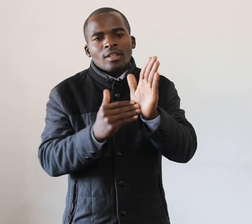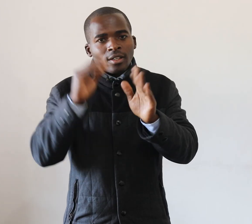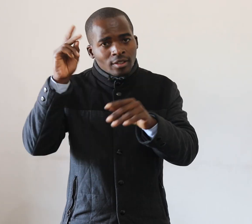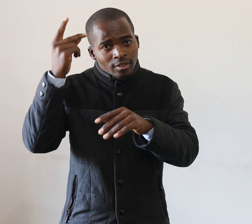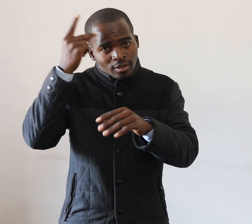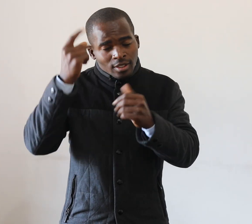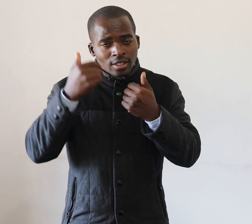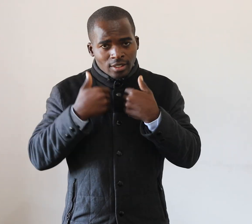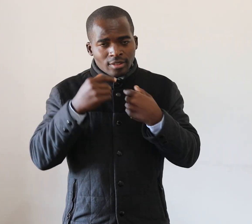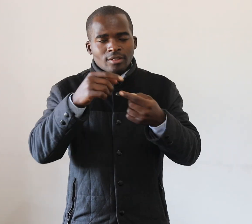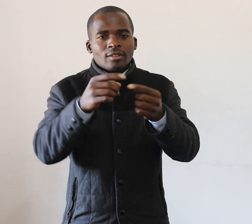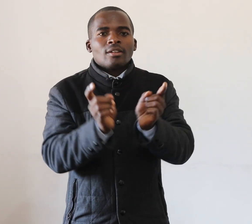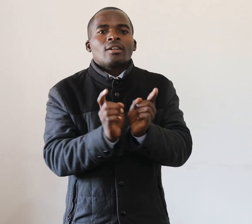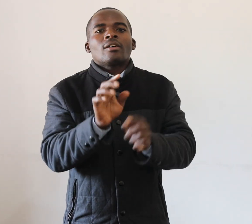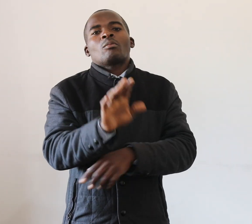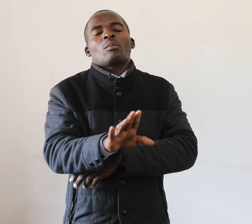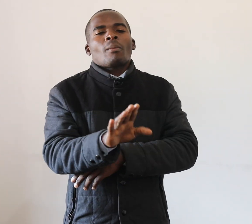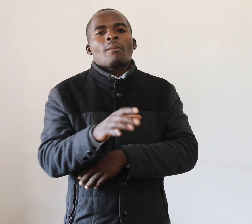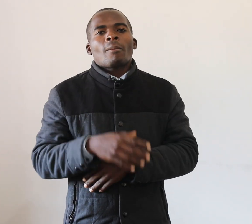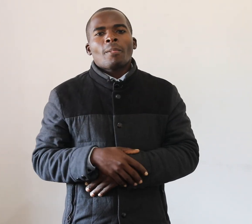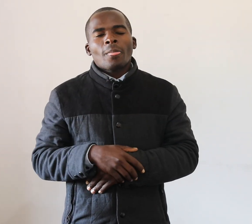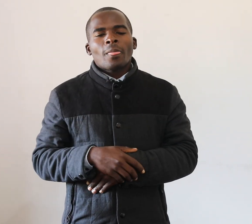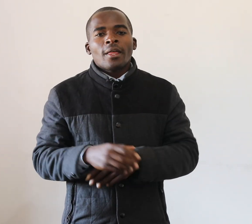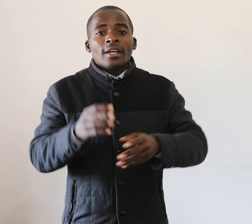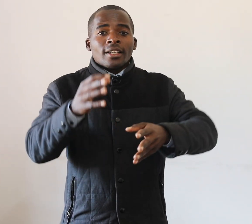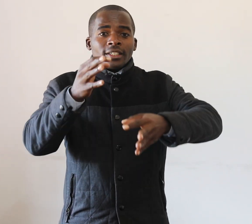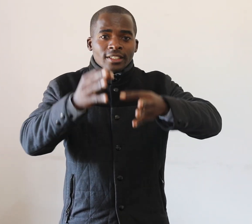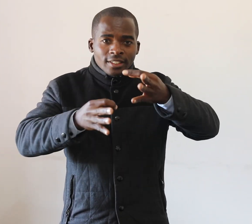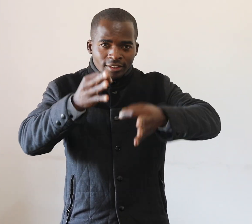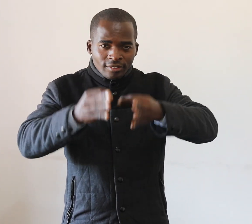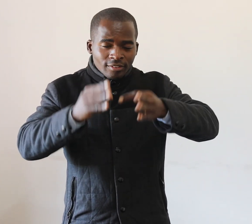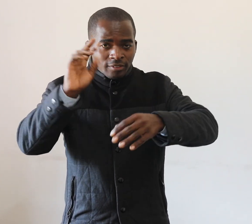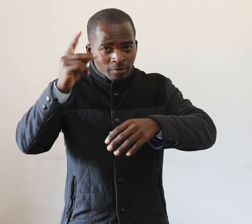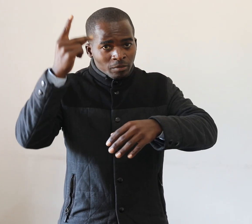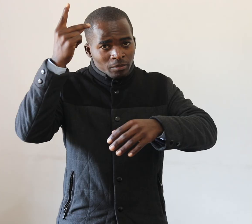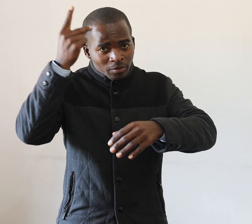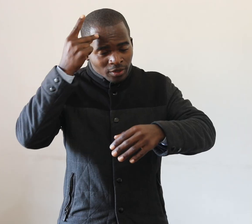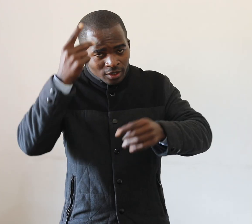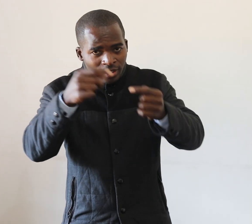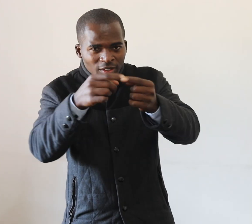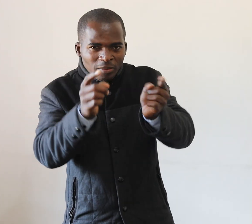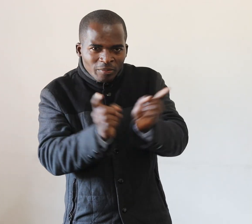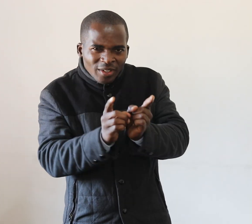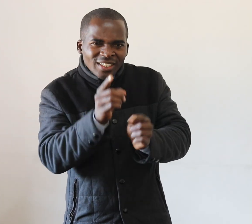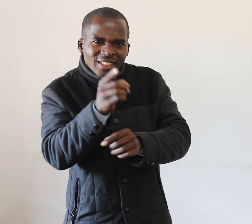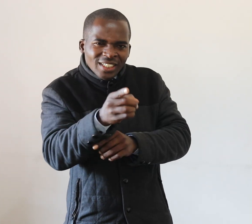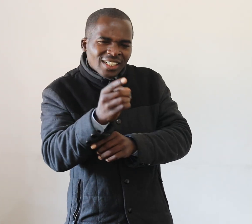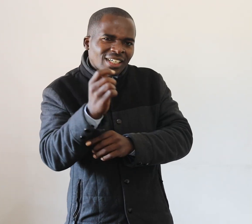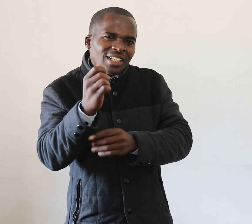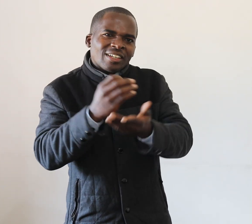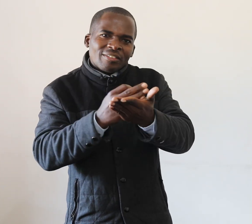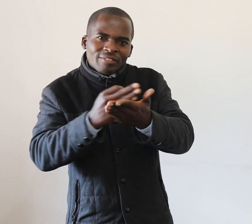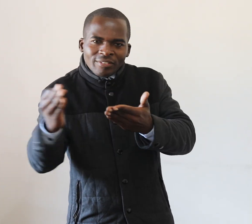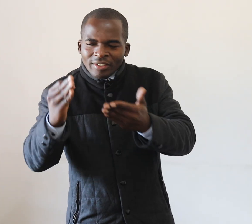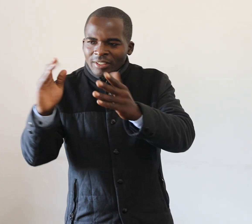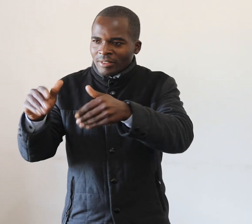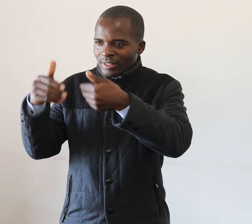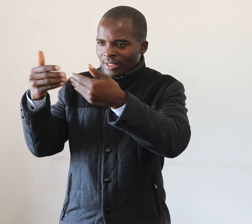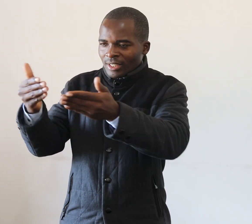However, if the political party fails to submit another list within the required period, the vacant seat